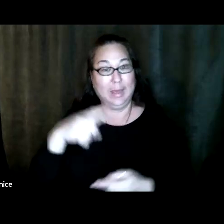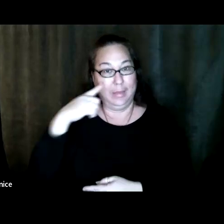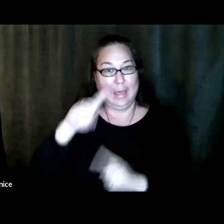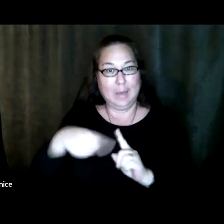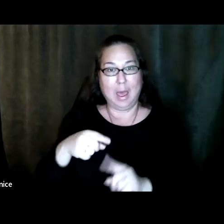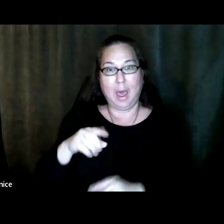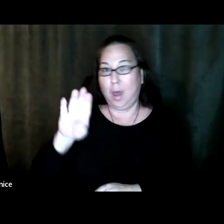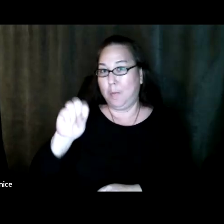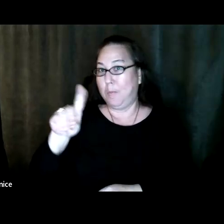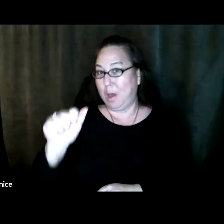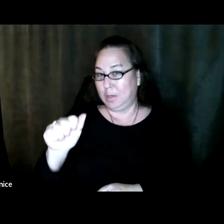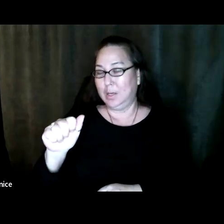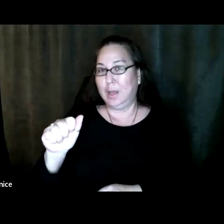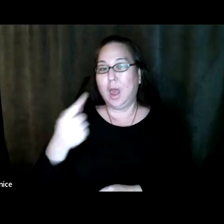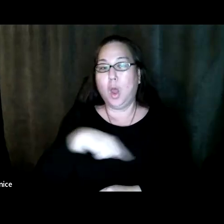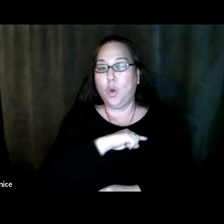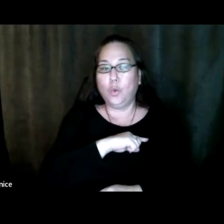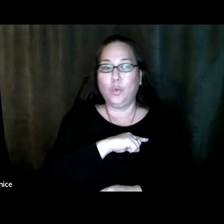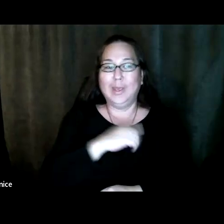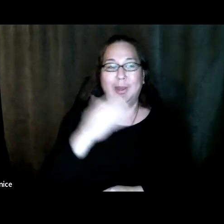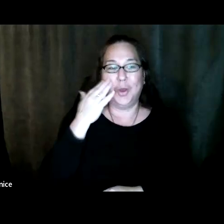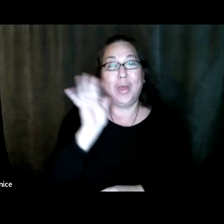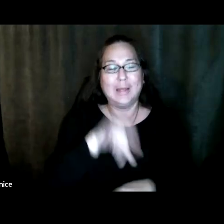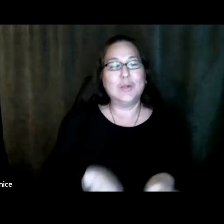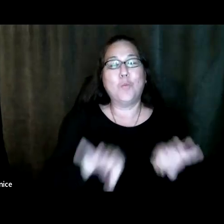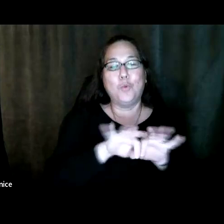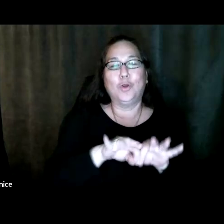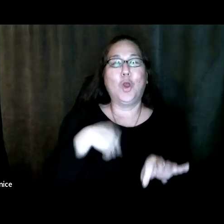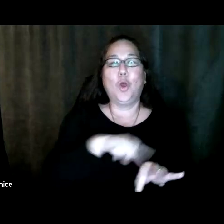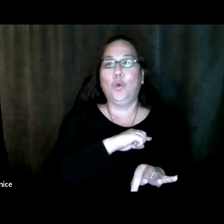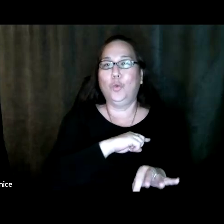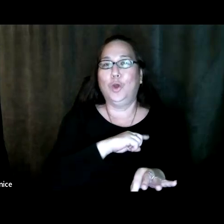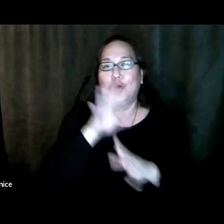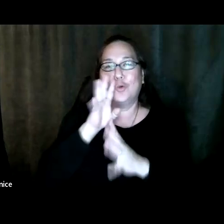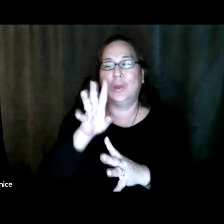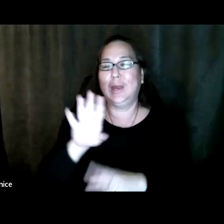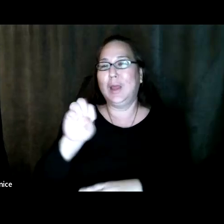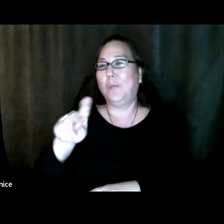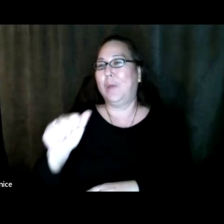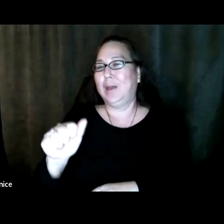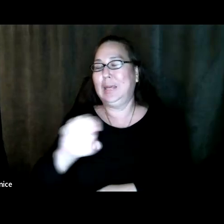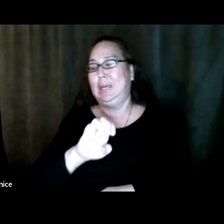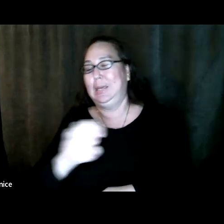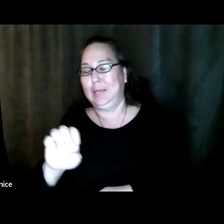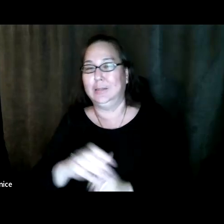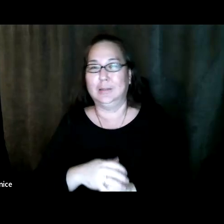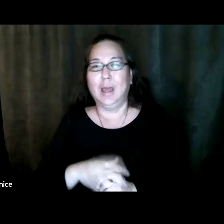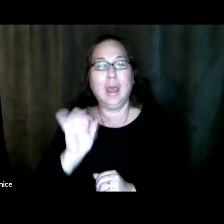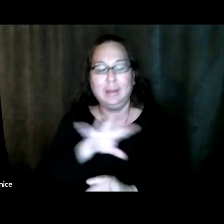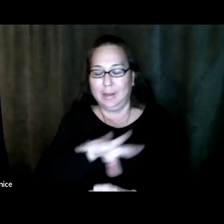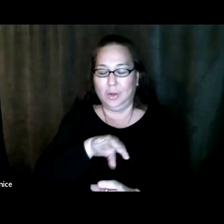is so important that we're creating BADA East. Right? We know that's how important that model is to our overaged multilingual